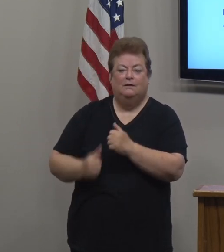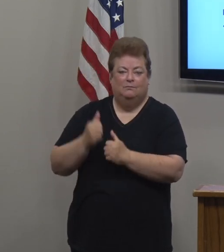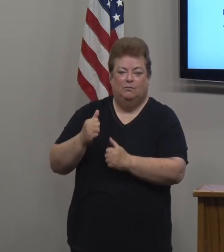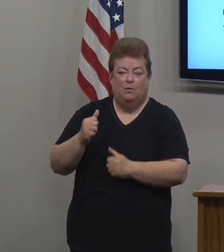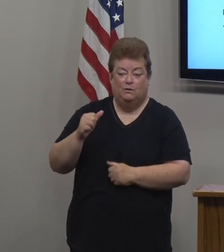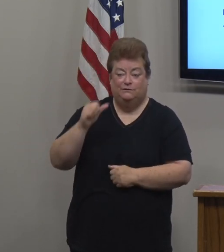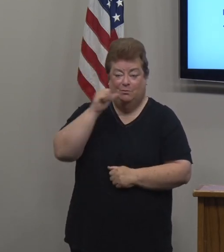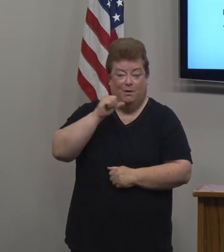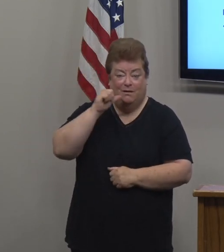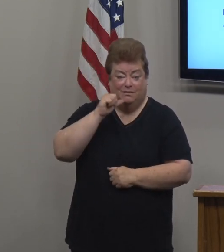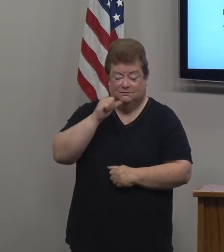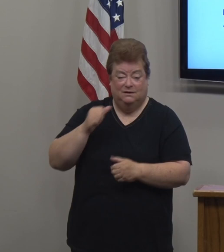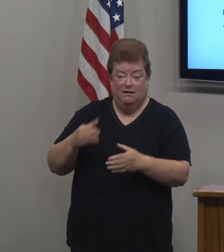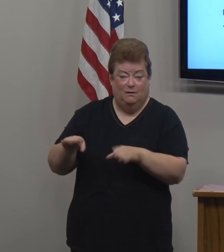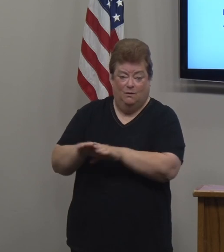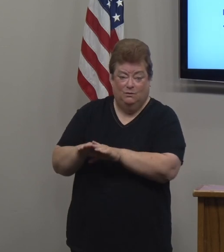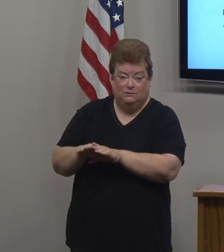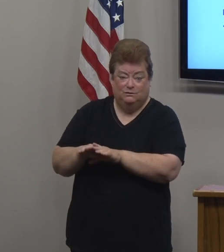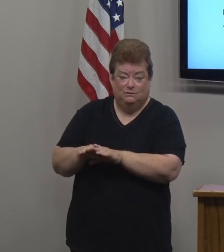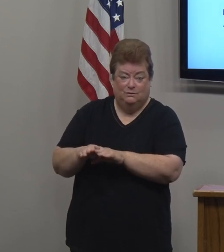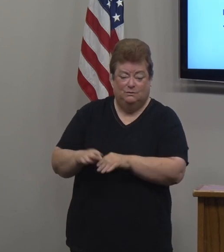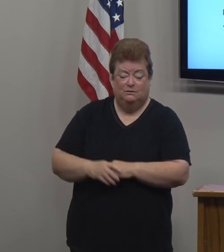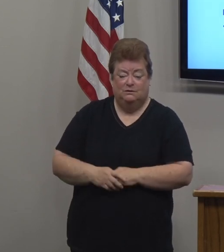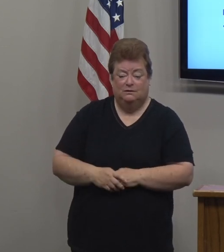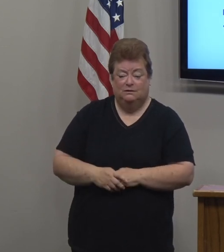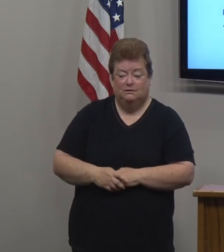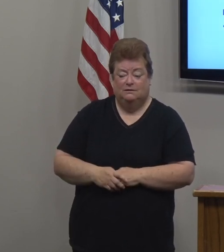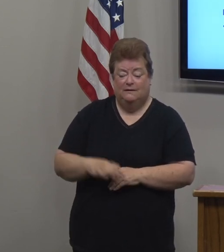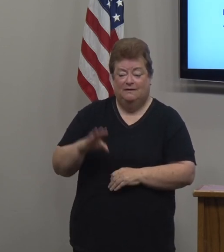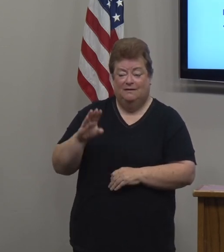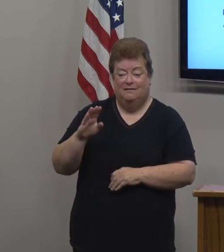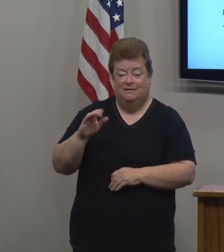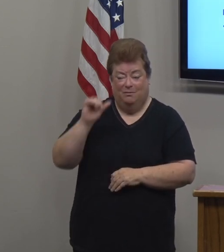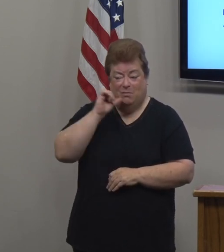closed. They are one of the most